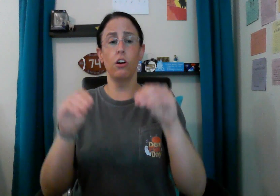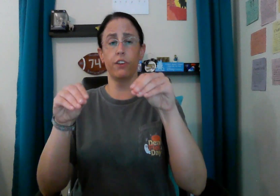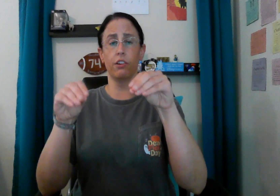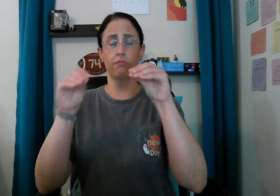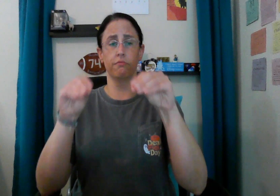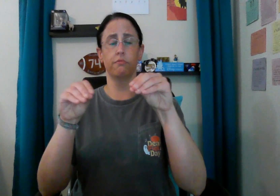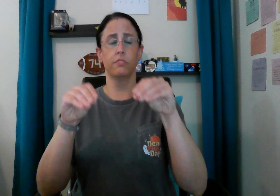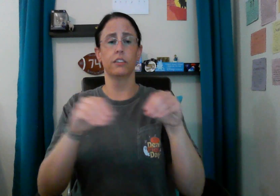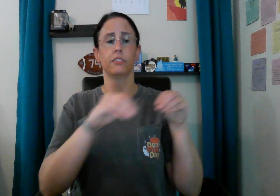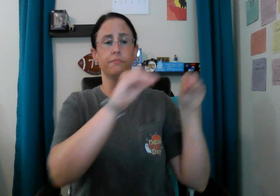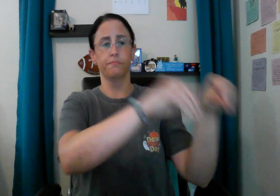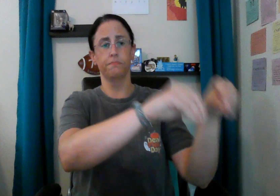over,